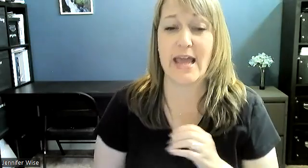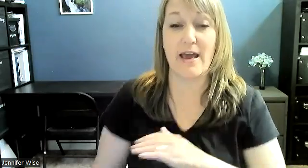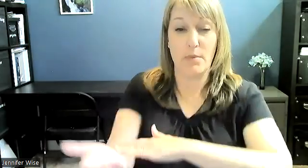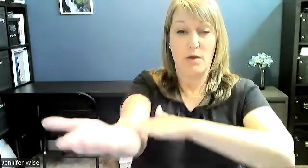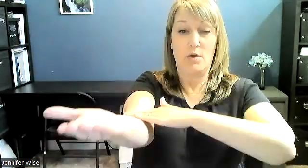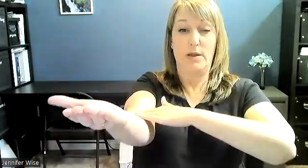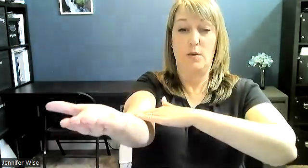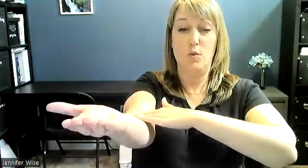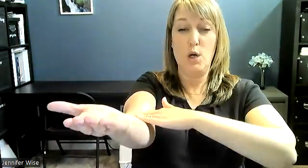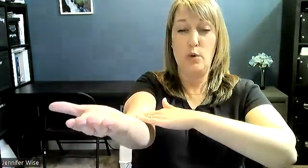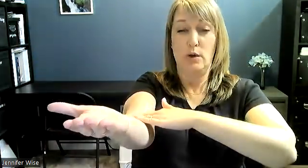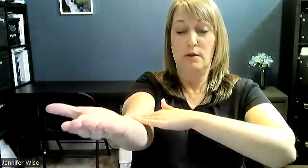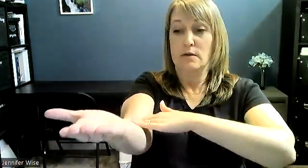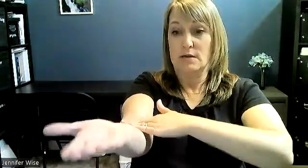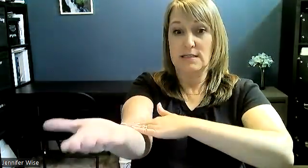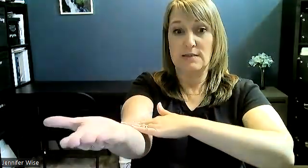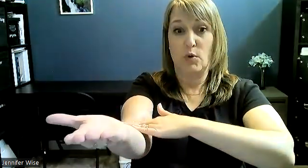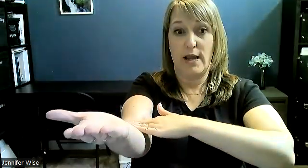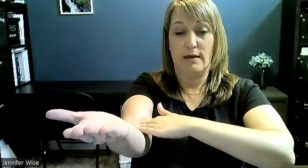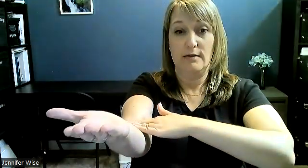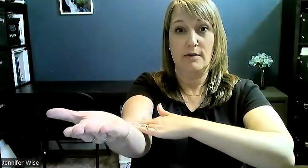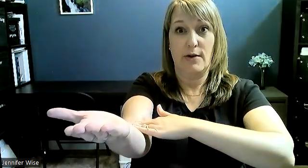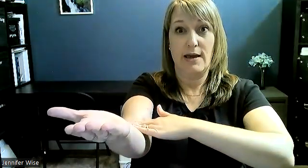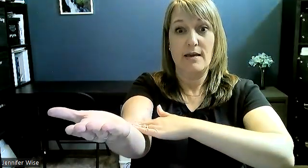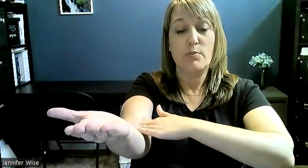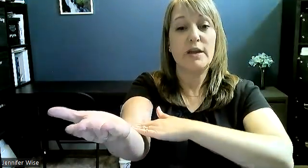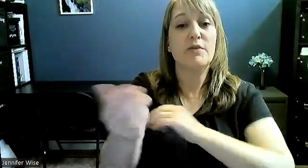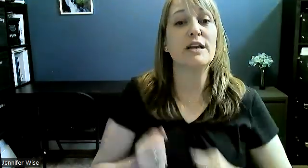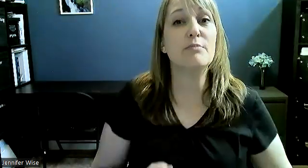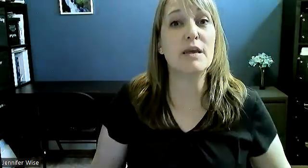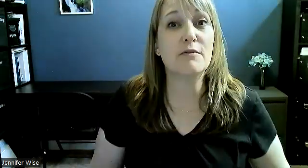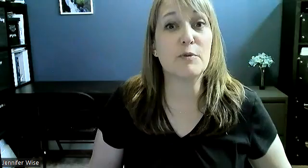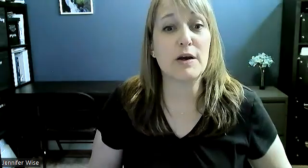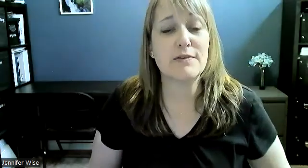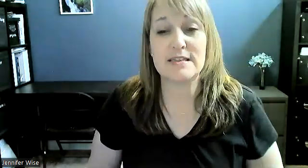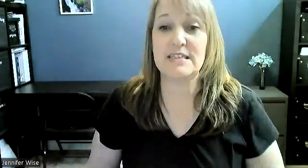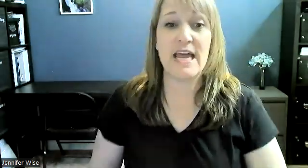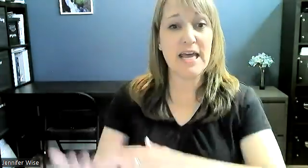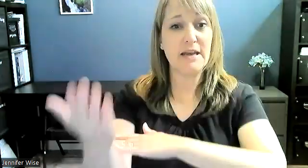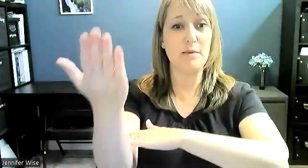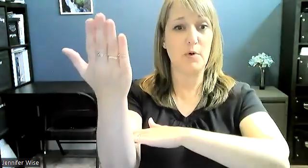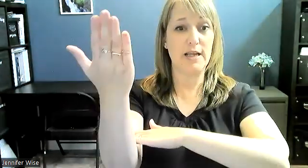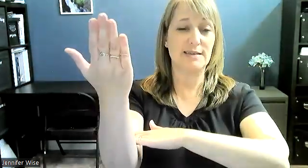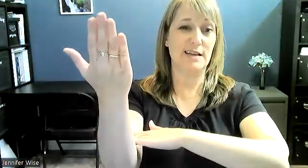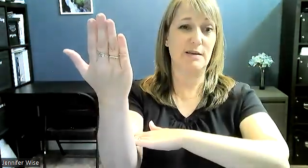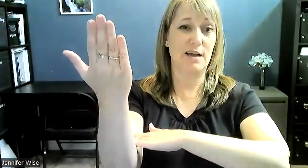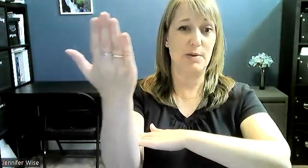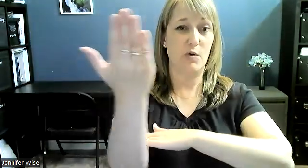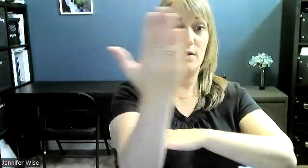a.m., you'll be like, woo, this is morning. Okay. But if you're going to meet for breakfast at 10 in the morning, it's going to kind of be more up